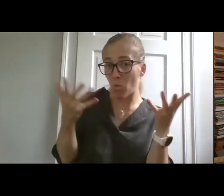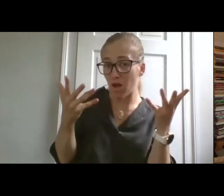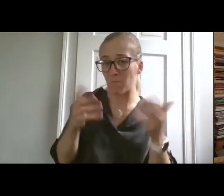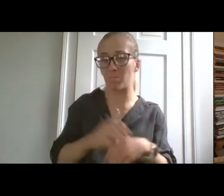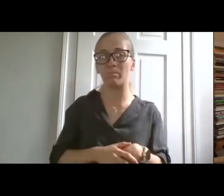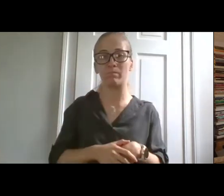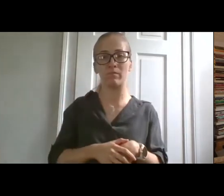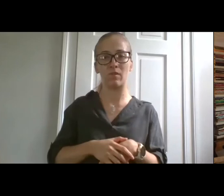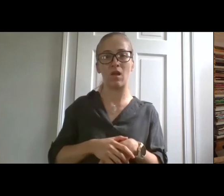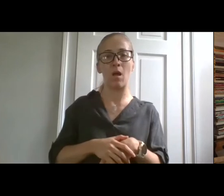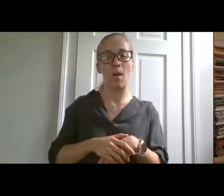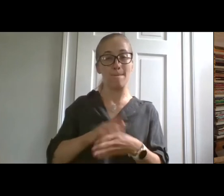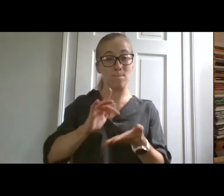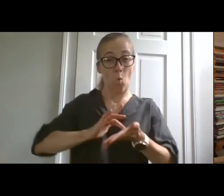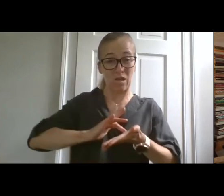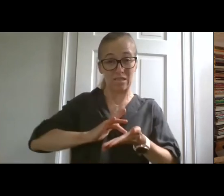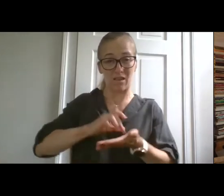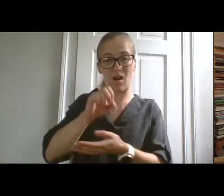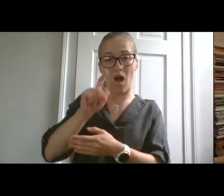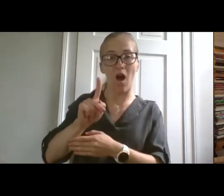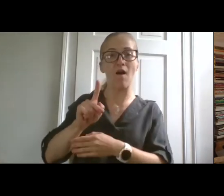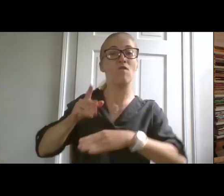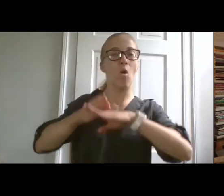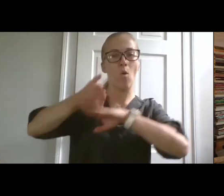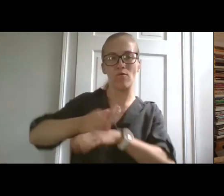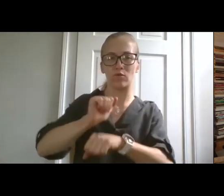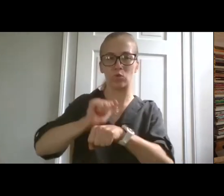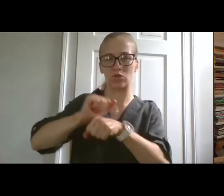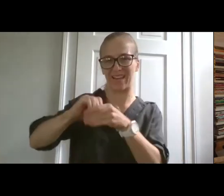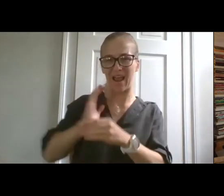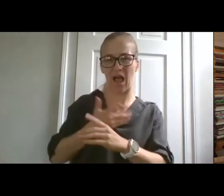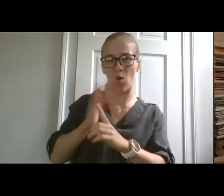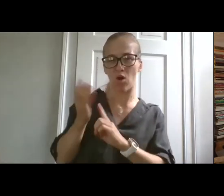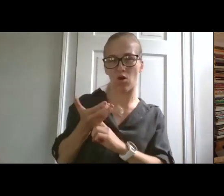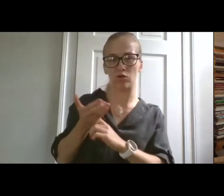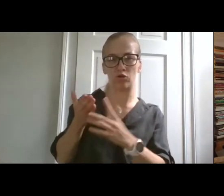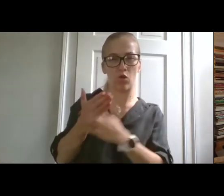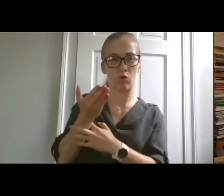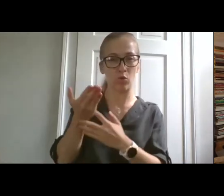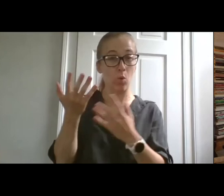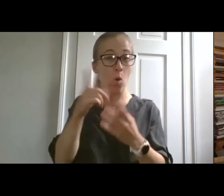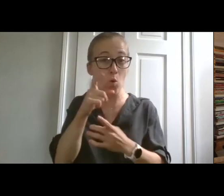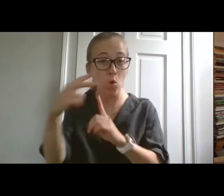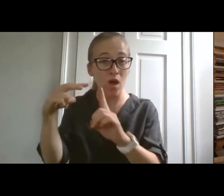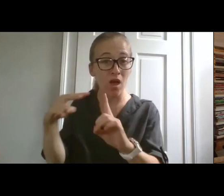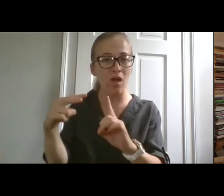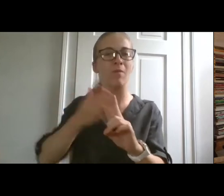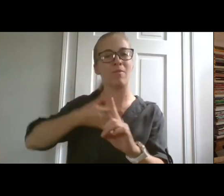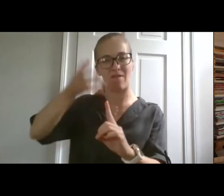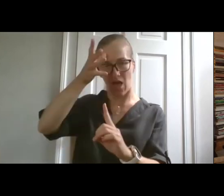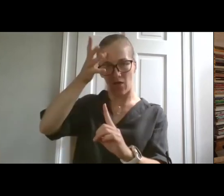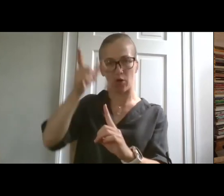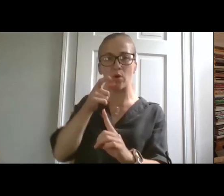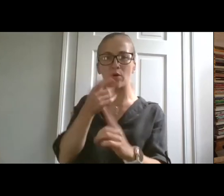the poison of being overworked in this culture through the lens of my father, who took that